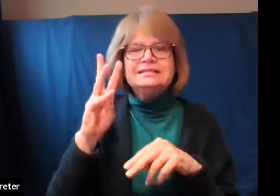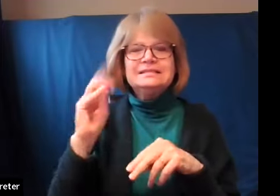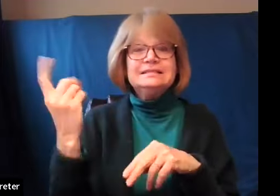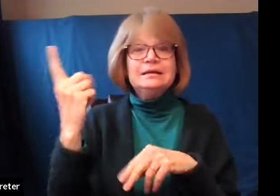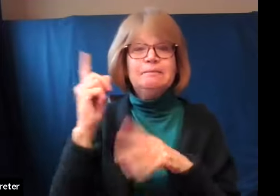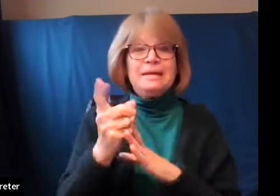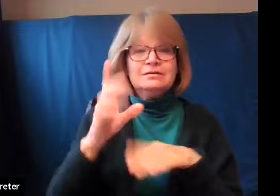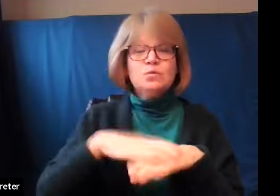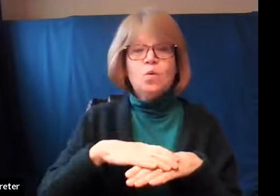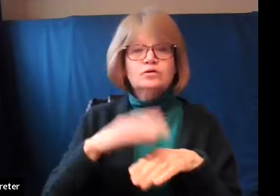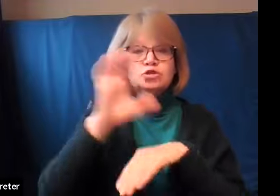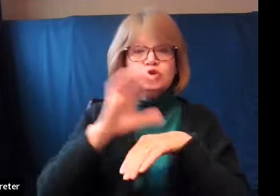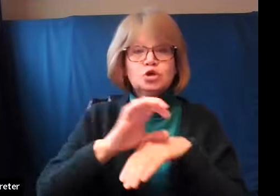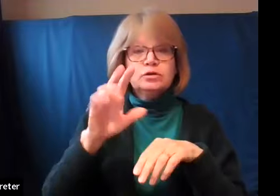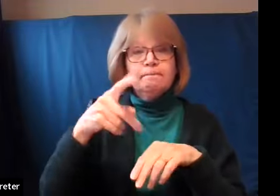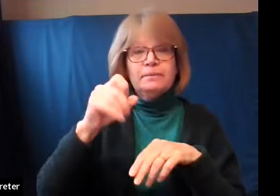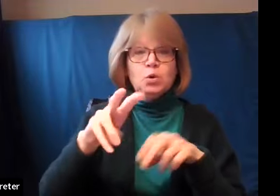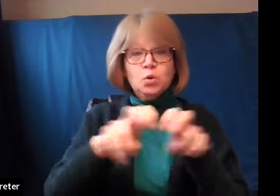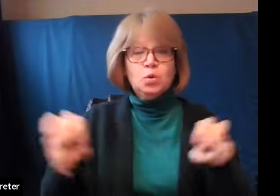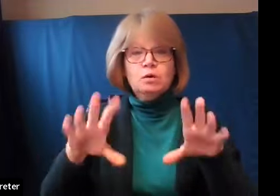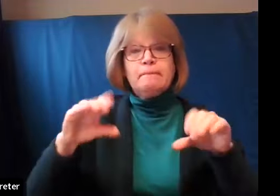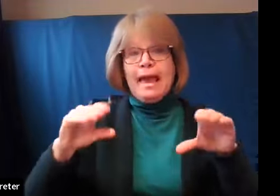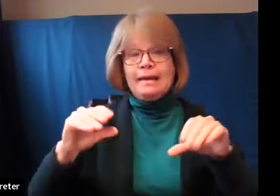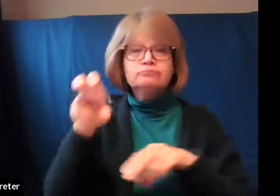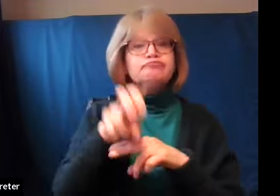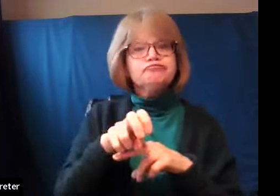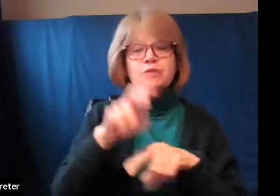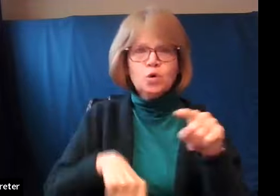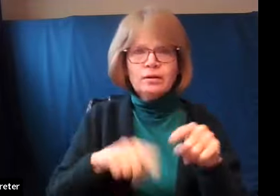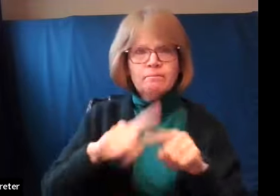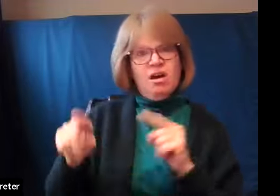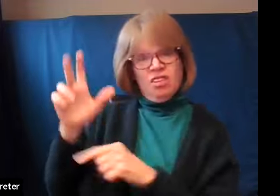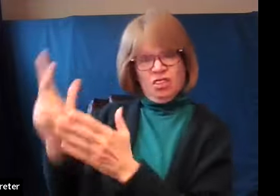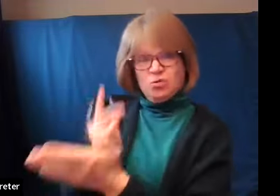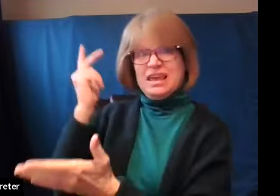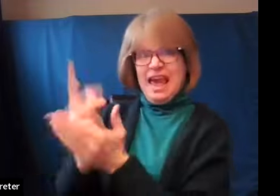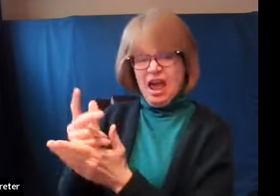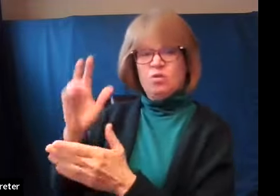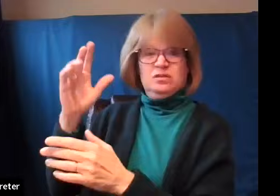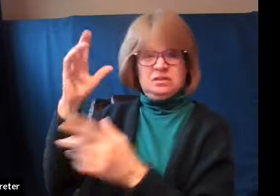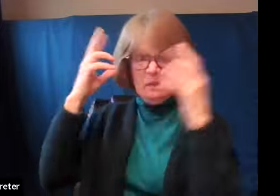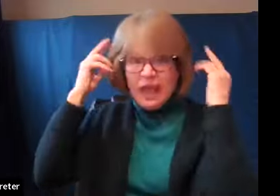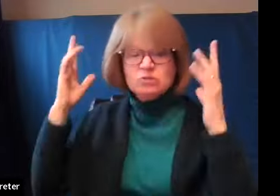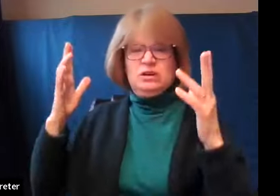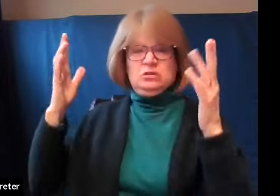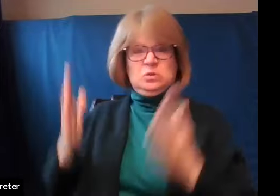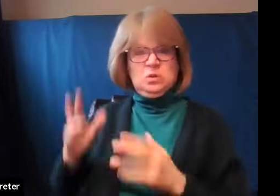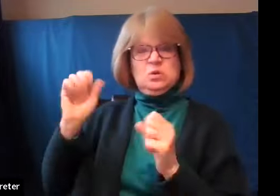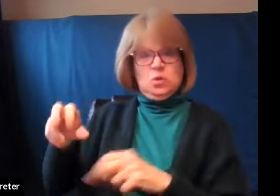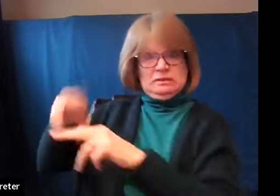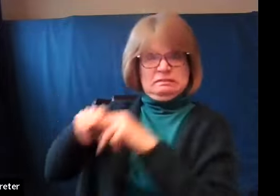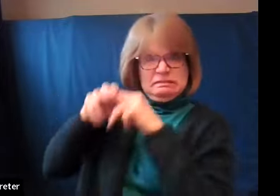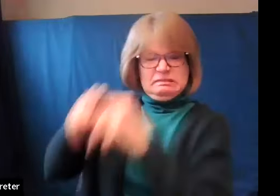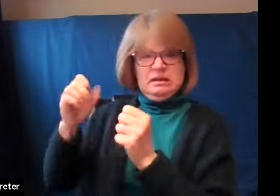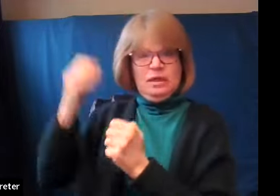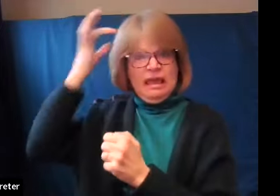padded pews, but had no problem sitting for 3 hours to get that pink Radnor rinse applied to mask her gray